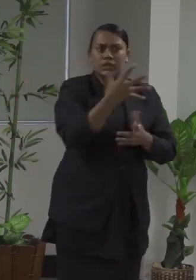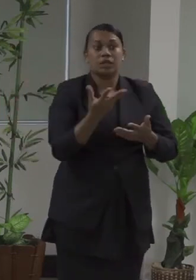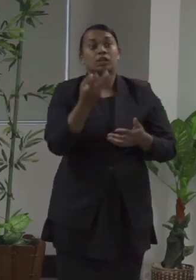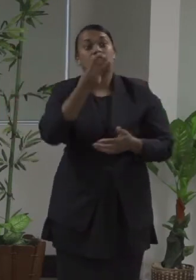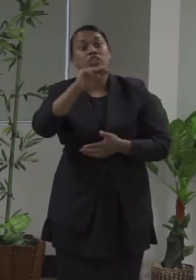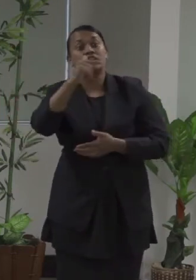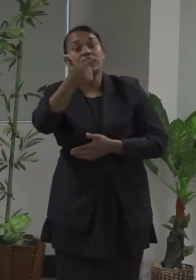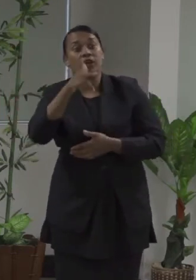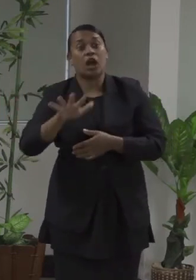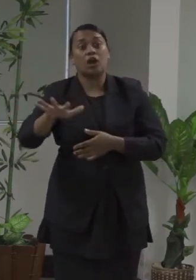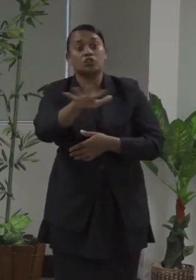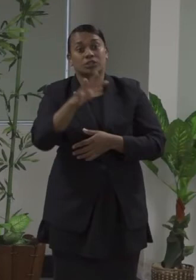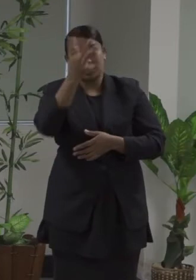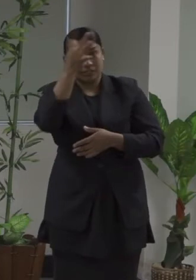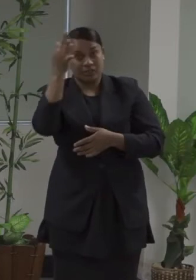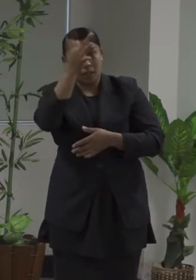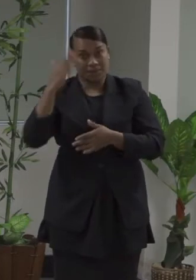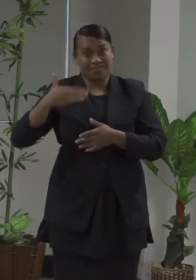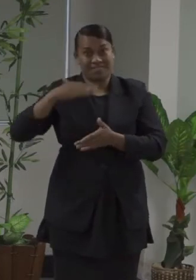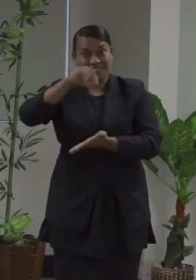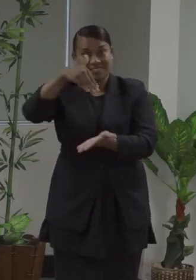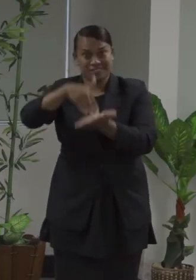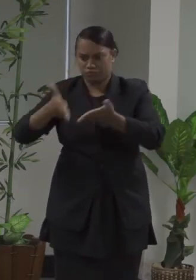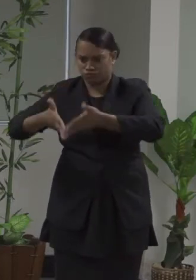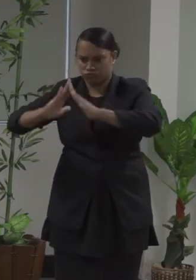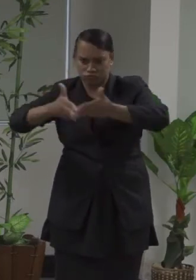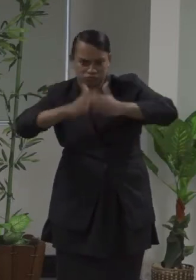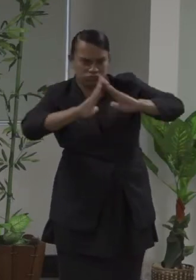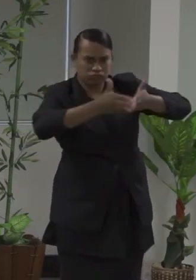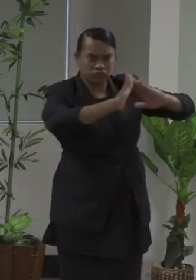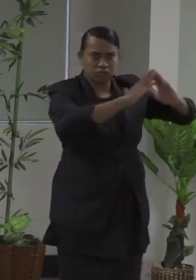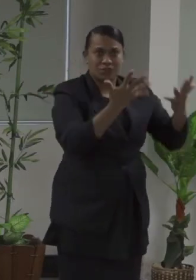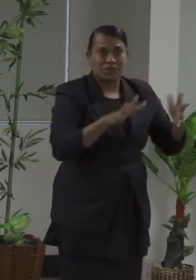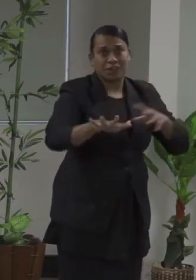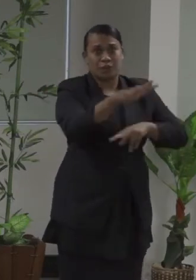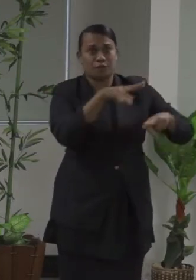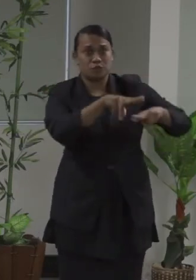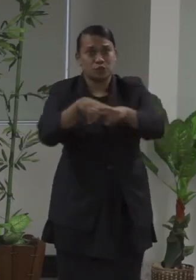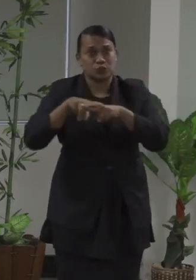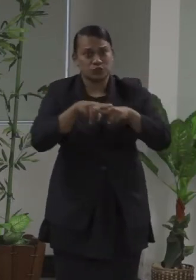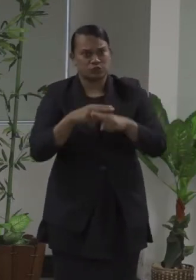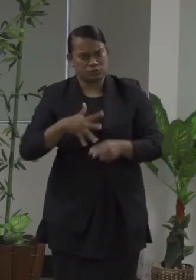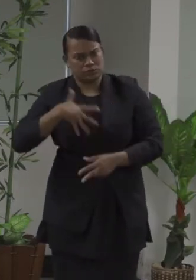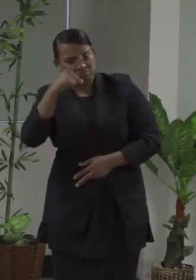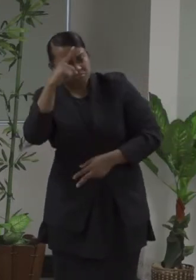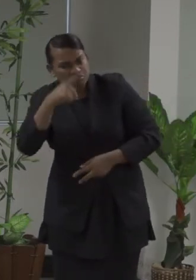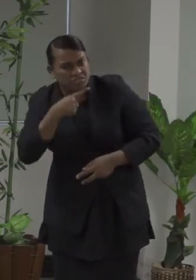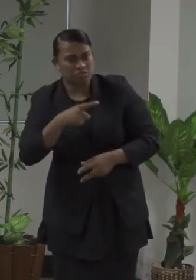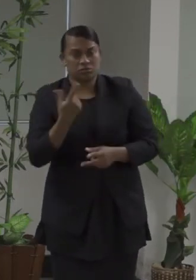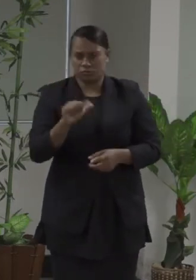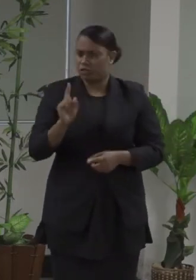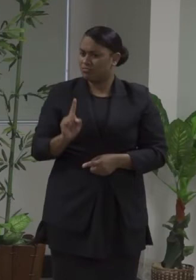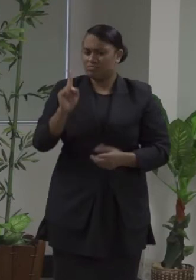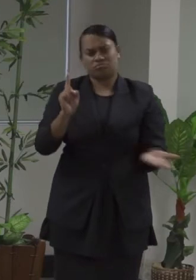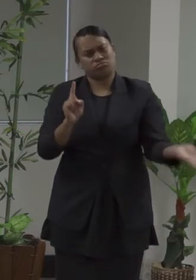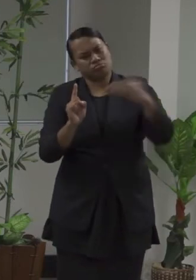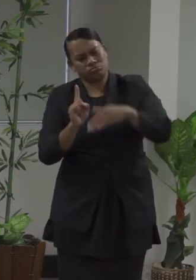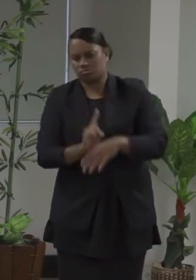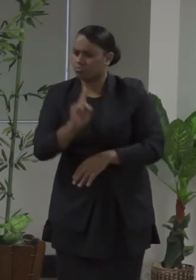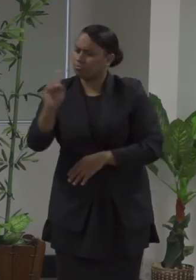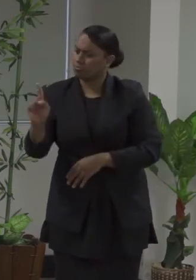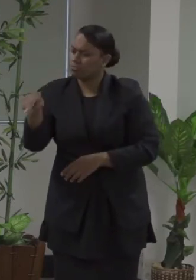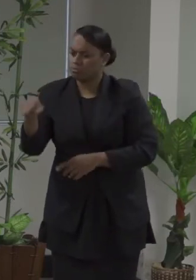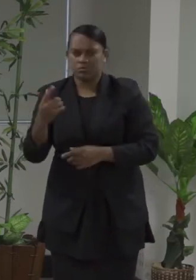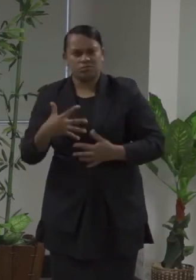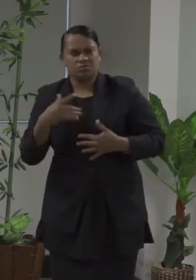and we encourage people with fever to attend so that you can get assessed and